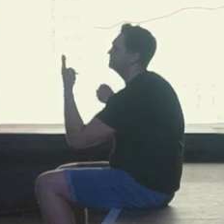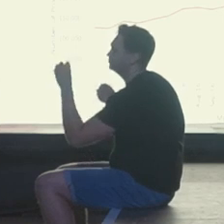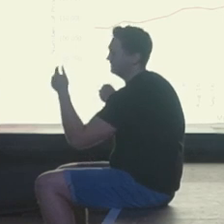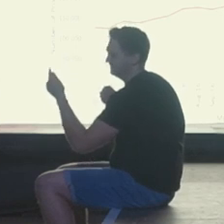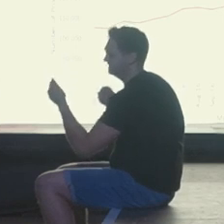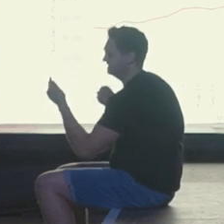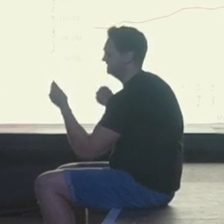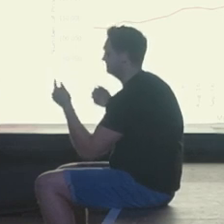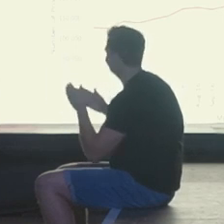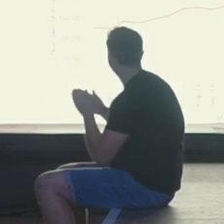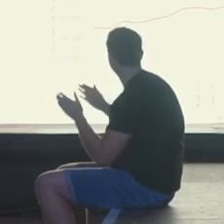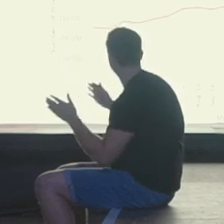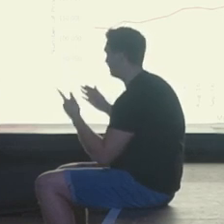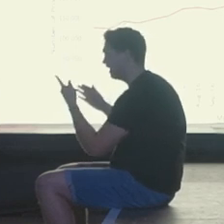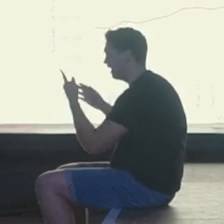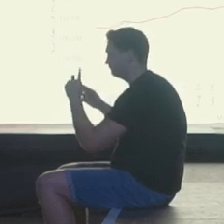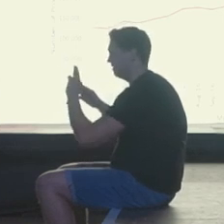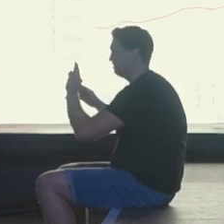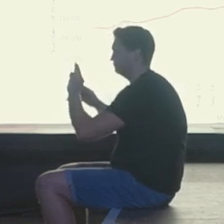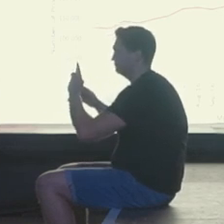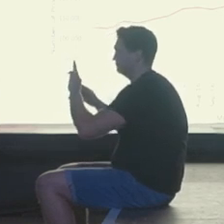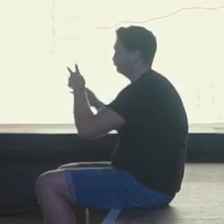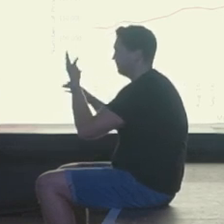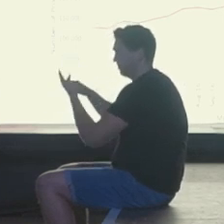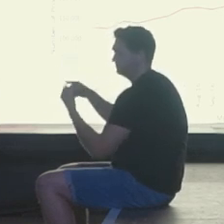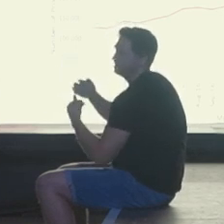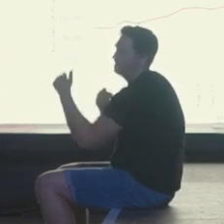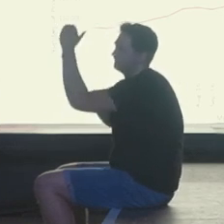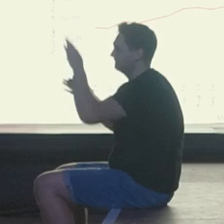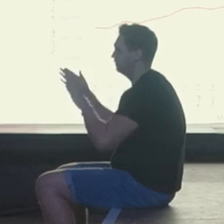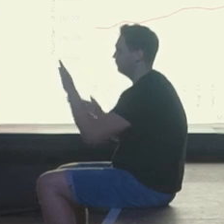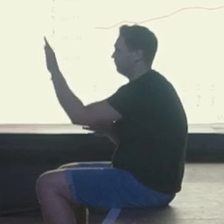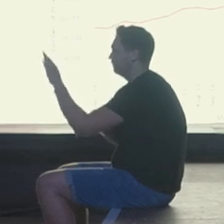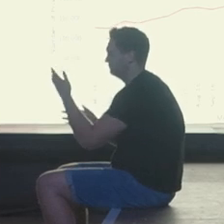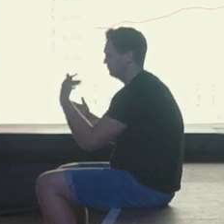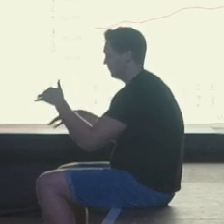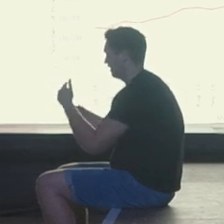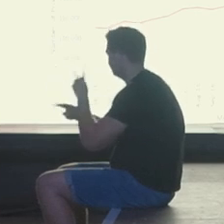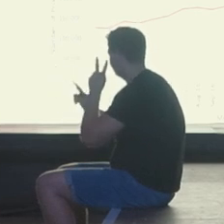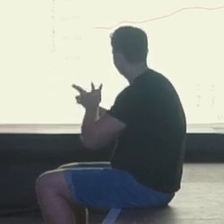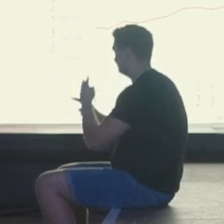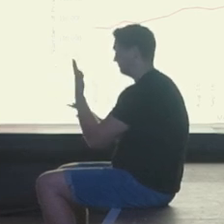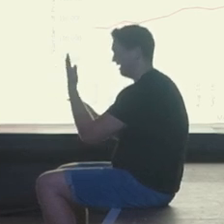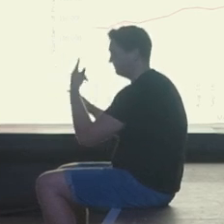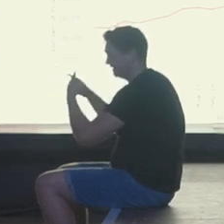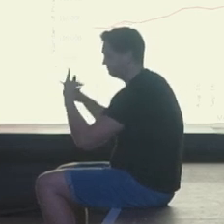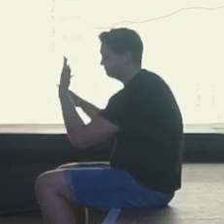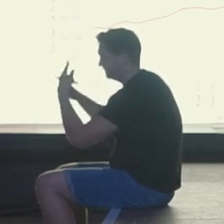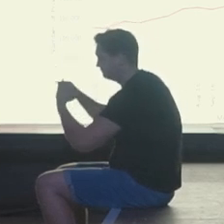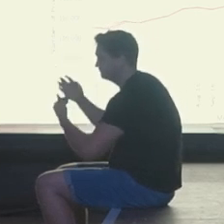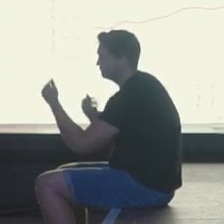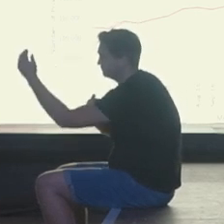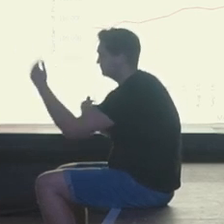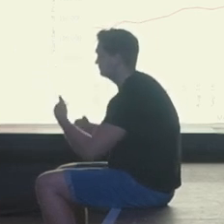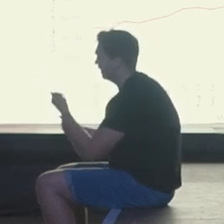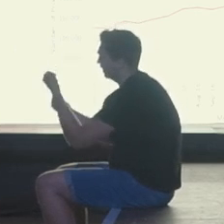it's about quadrupled in that time period, or tripled. And I'm sure since then, it's easily gone more than 5 or 10 times up. So that looks